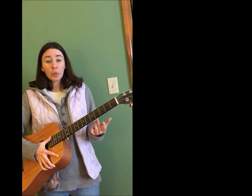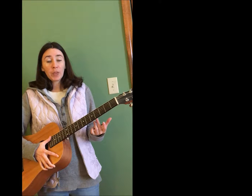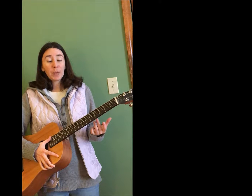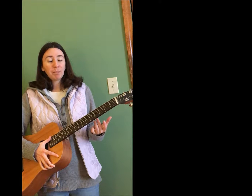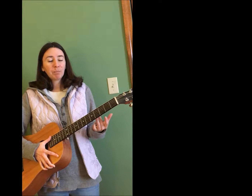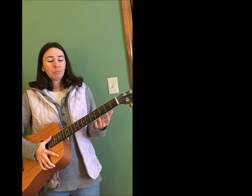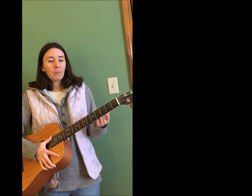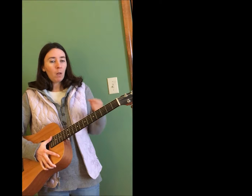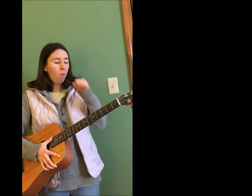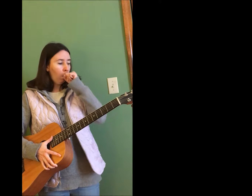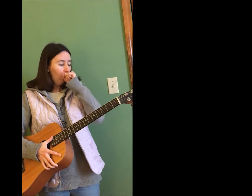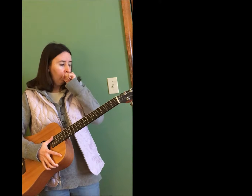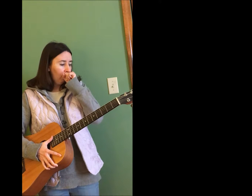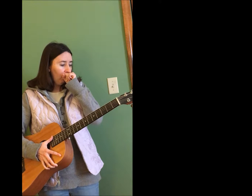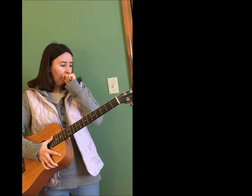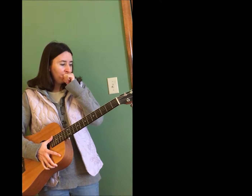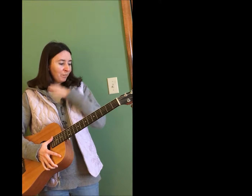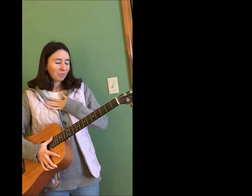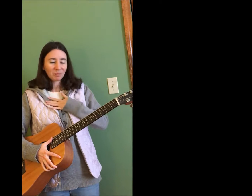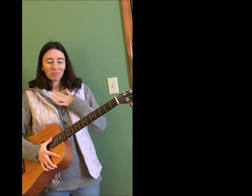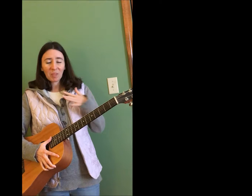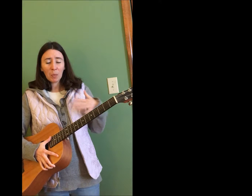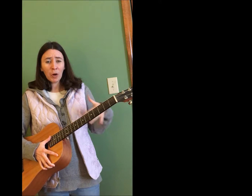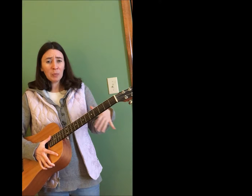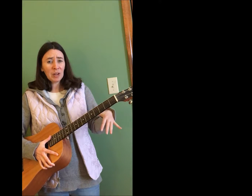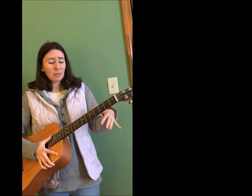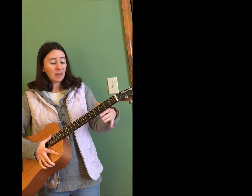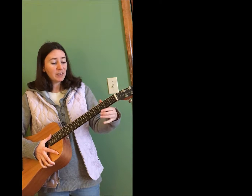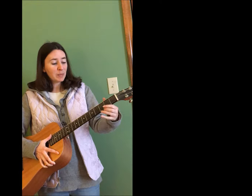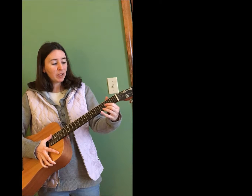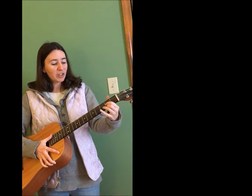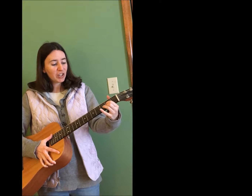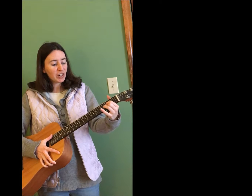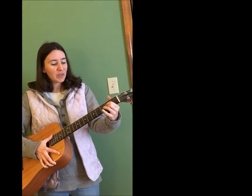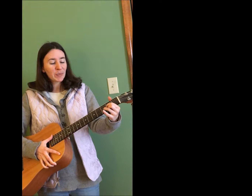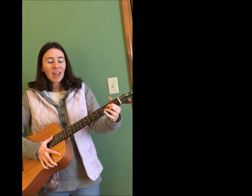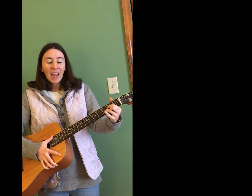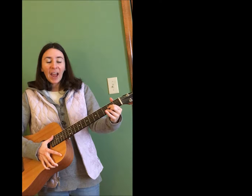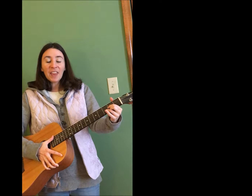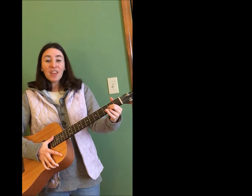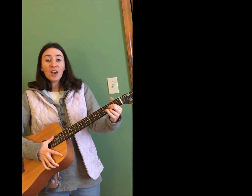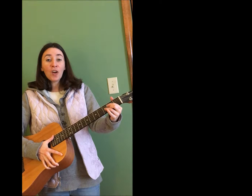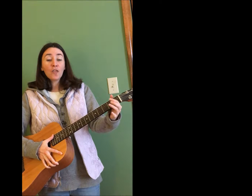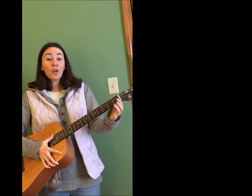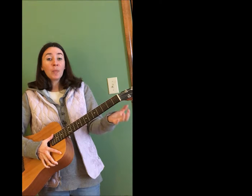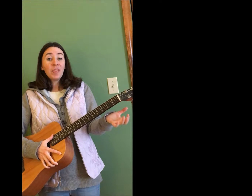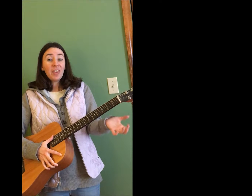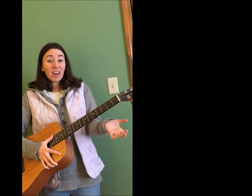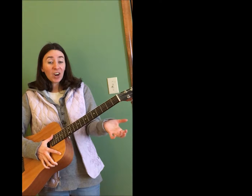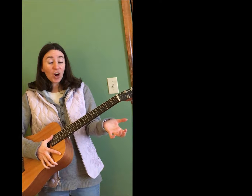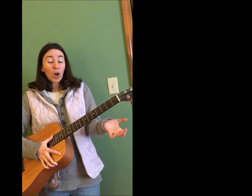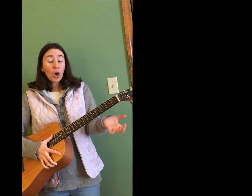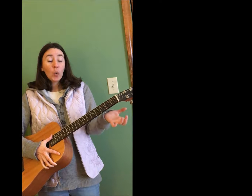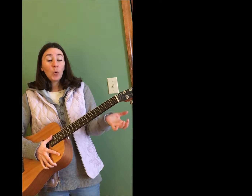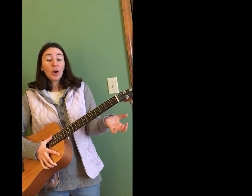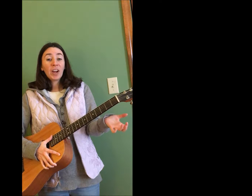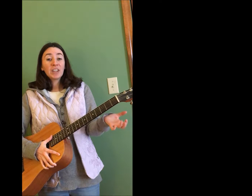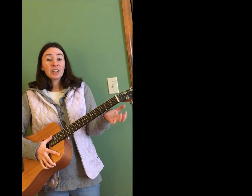with it. Pardon me, I'm having some allergy issues. And then from there, what I do